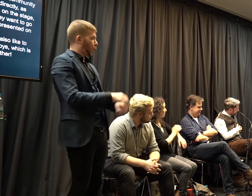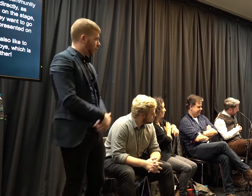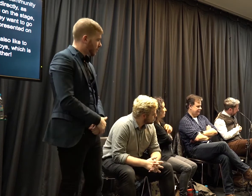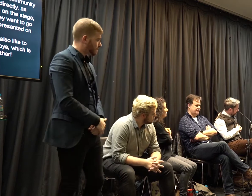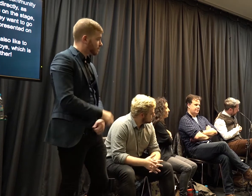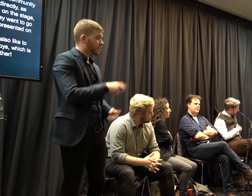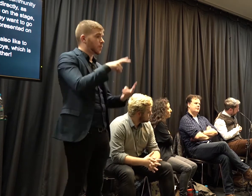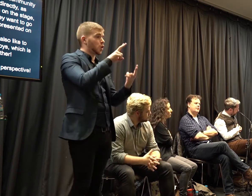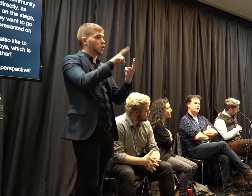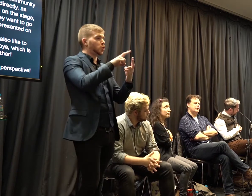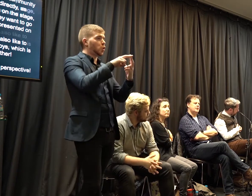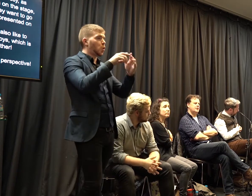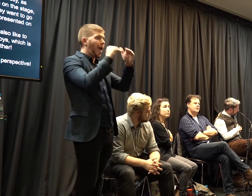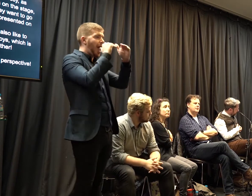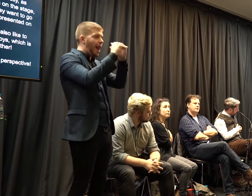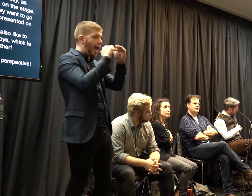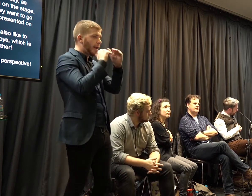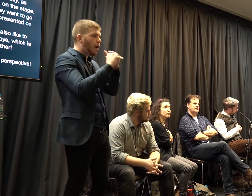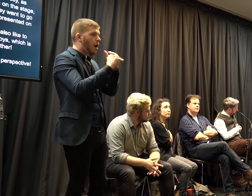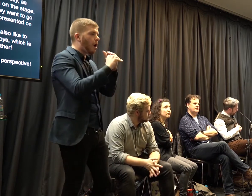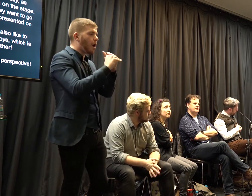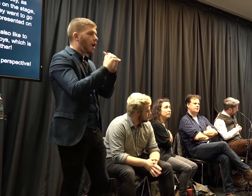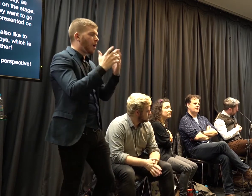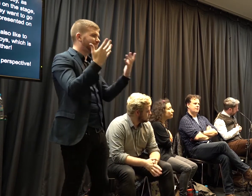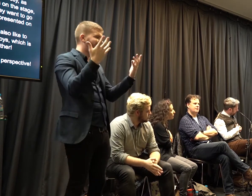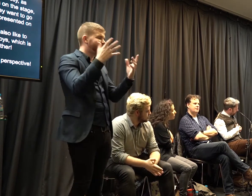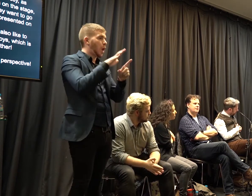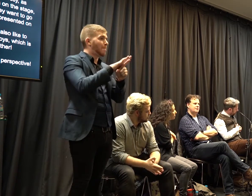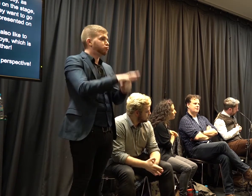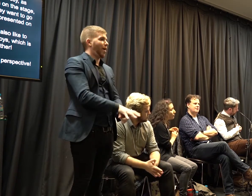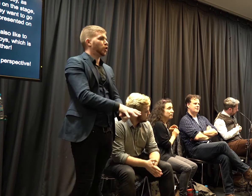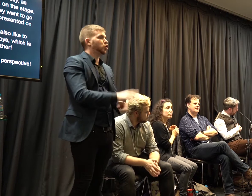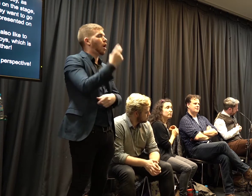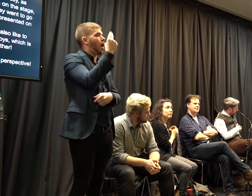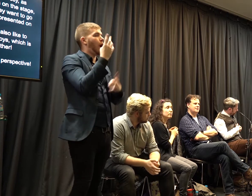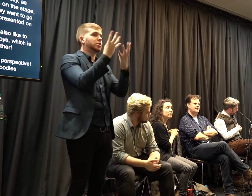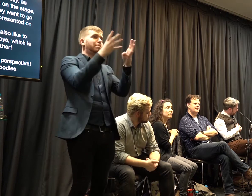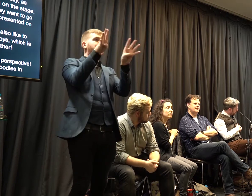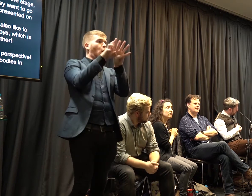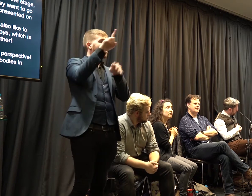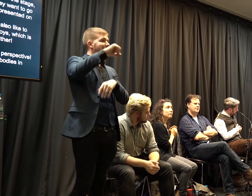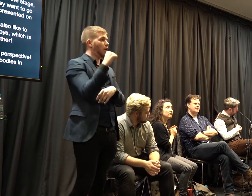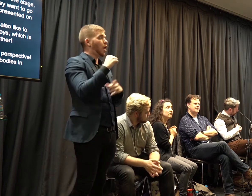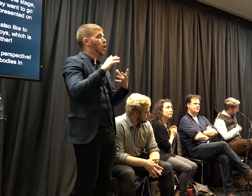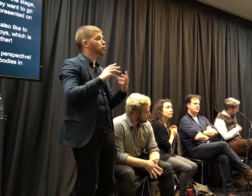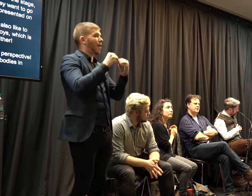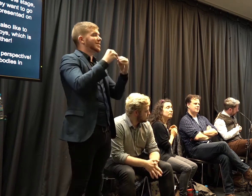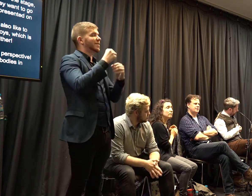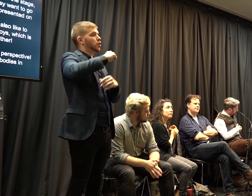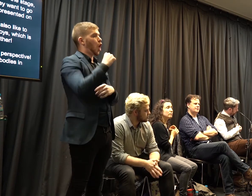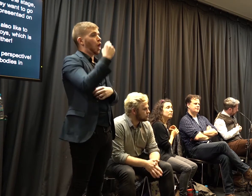So there are two layers of pressure on arts bodies in Scotland. One is that Creative Scotland, the Arts